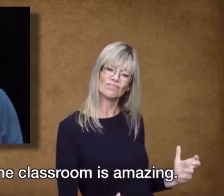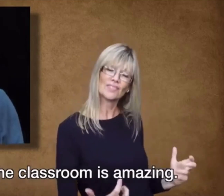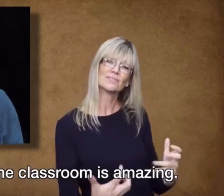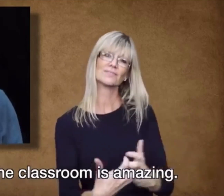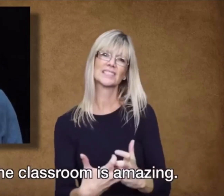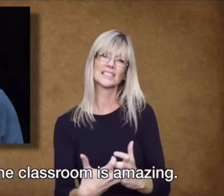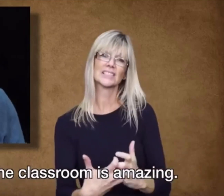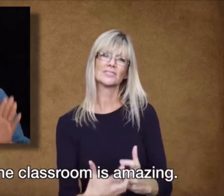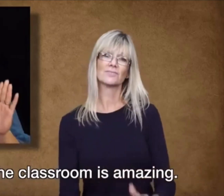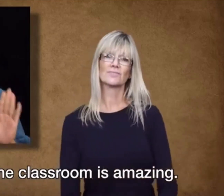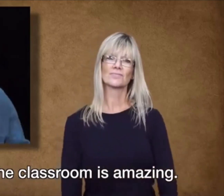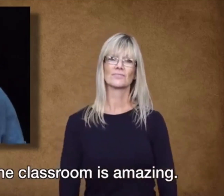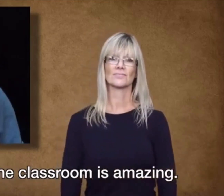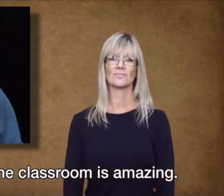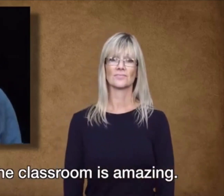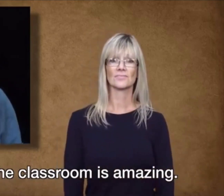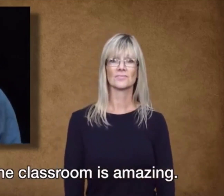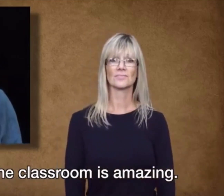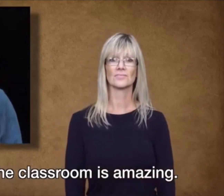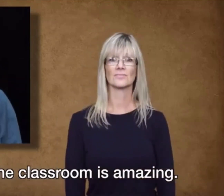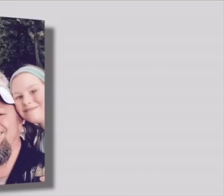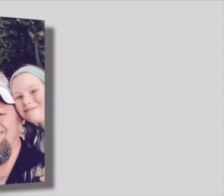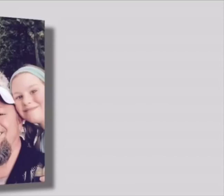is amazing.